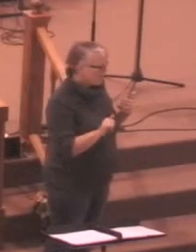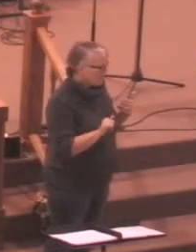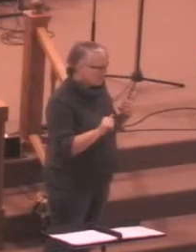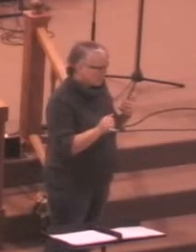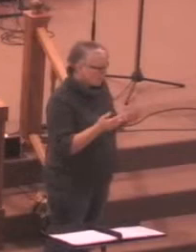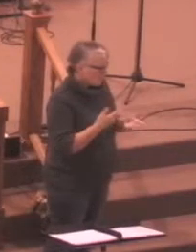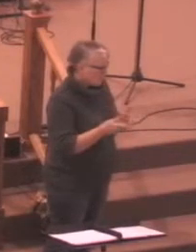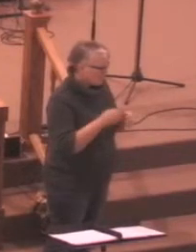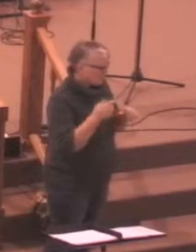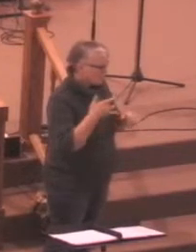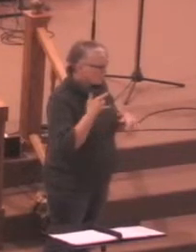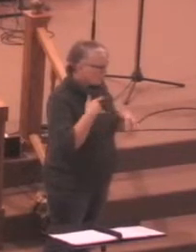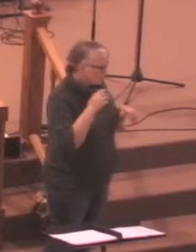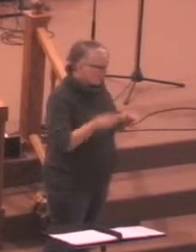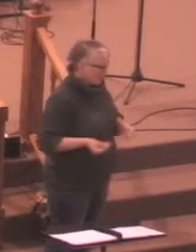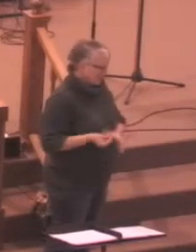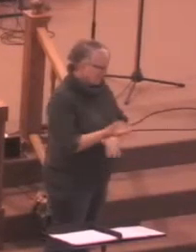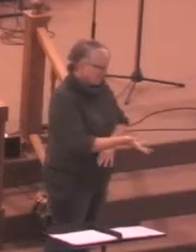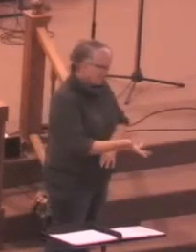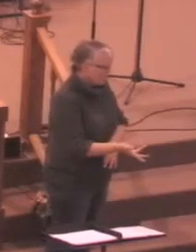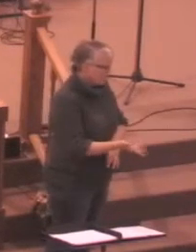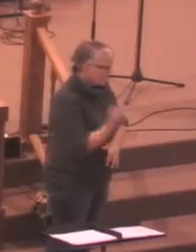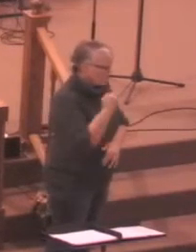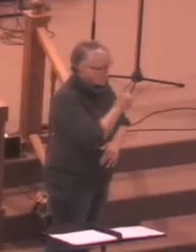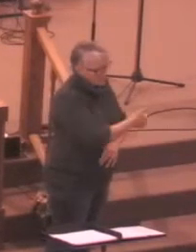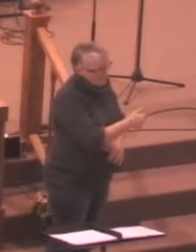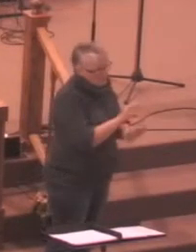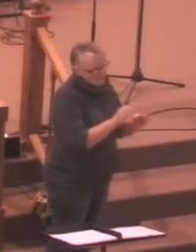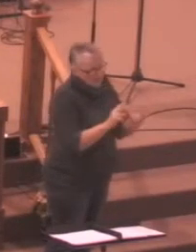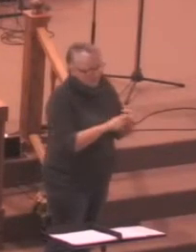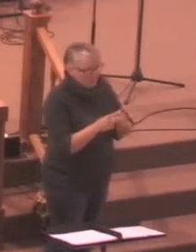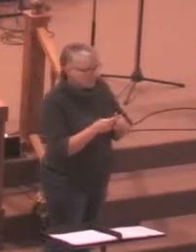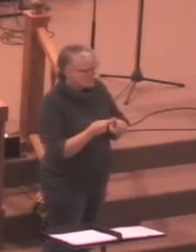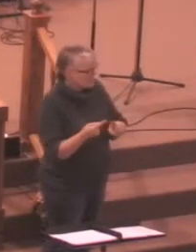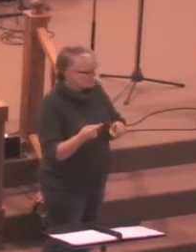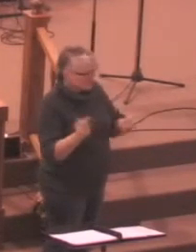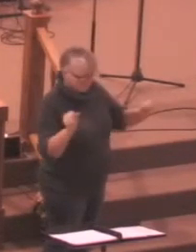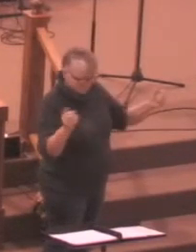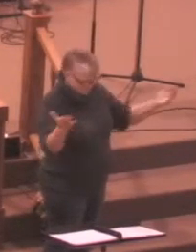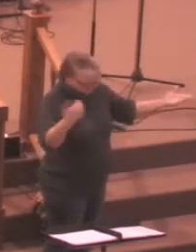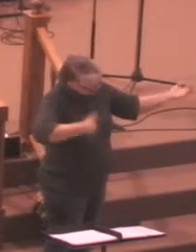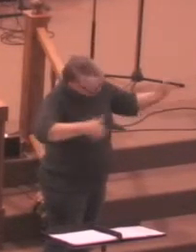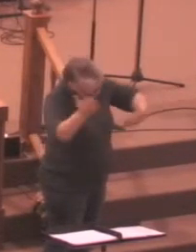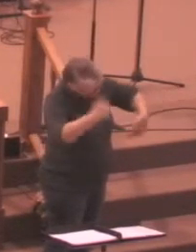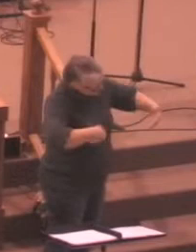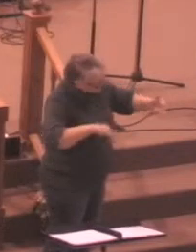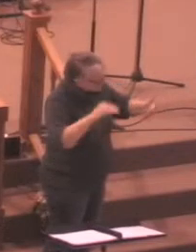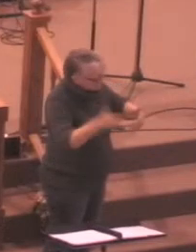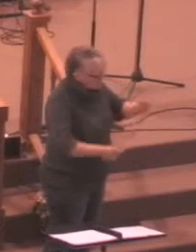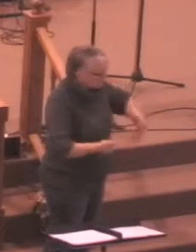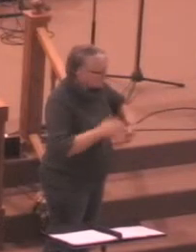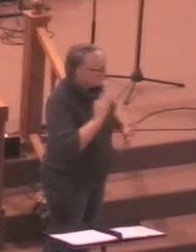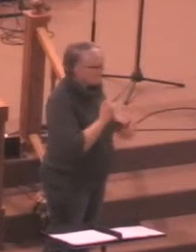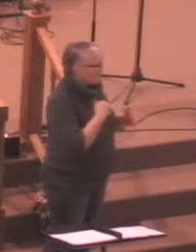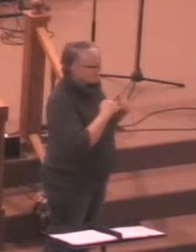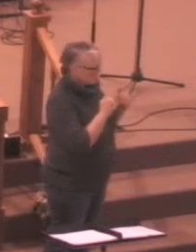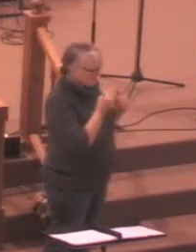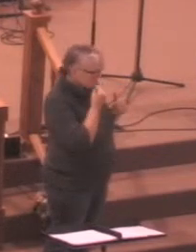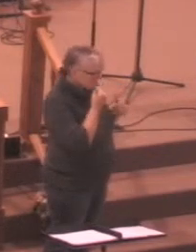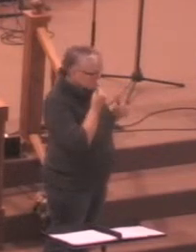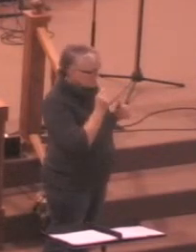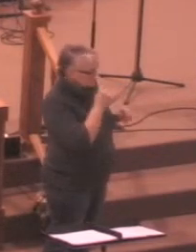whatever you can give. For you, your family, friends, bring everybody. We're going to have a spaghetti dinner. The kids are going to